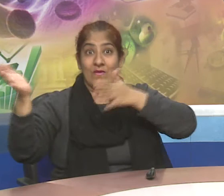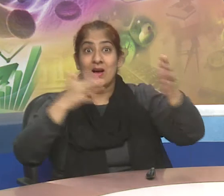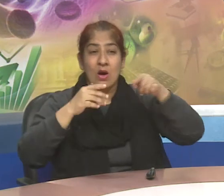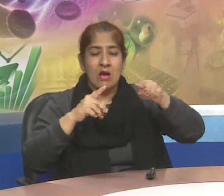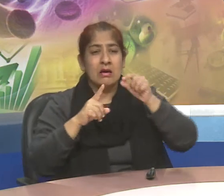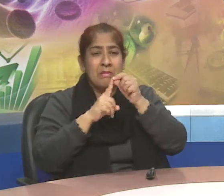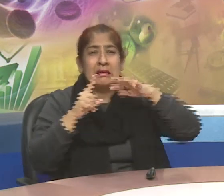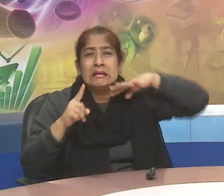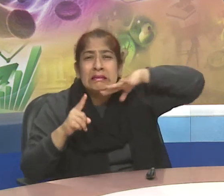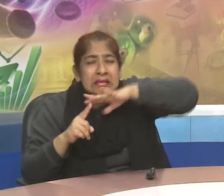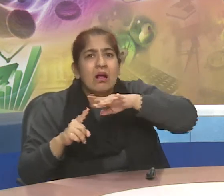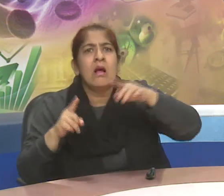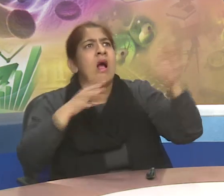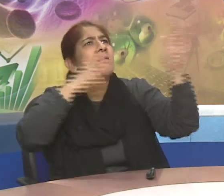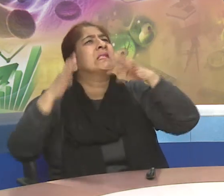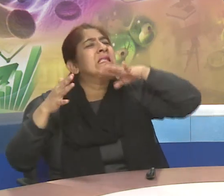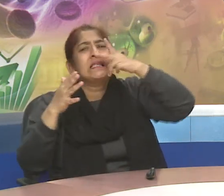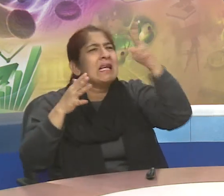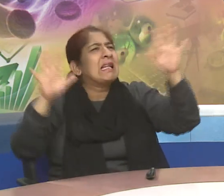what is air pollution?